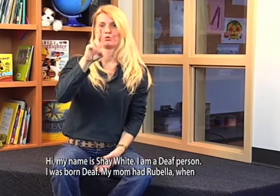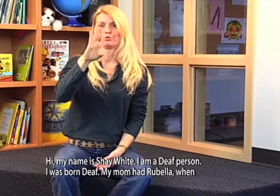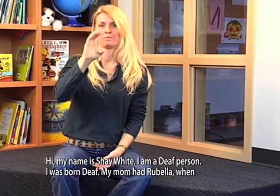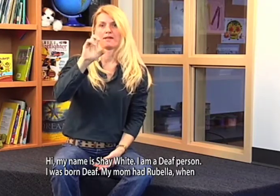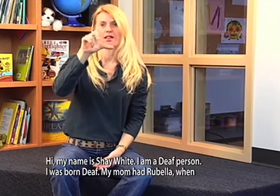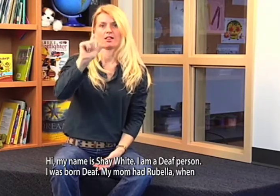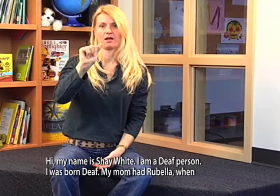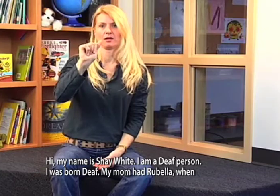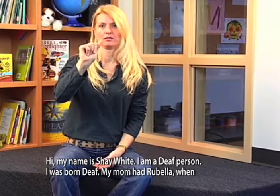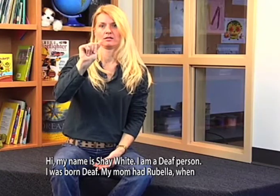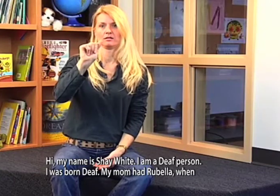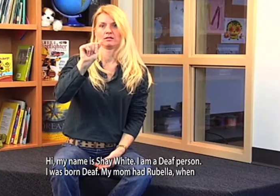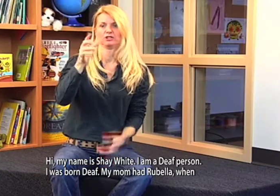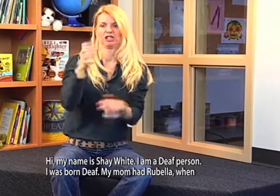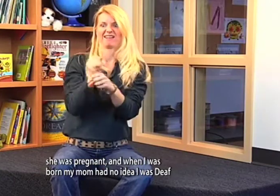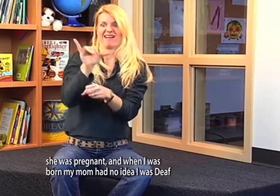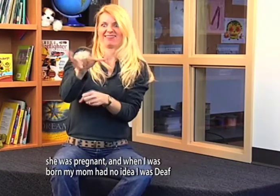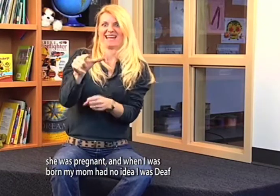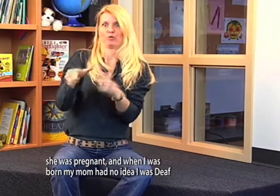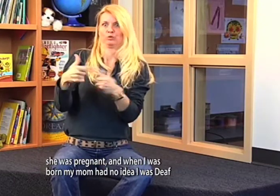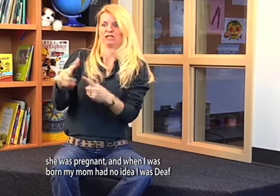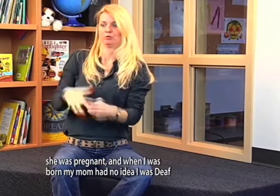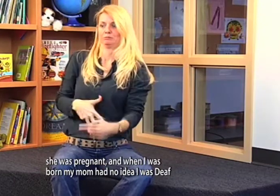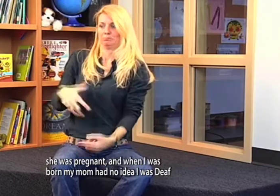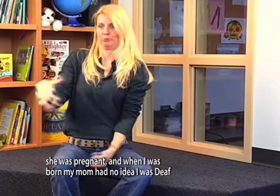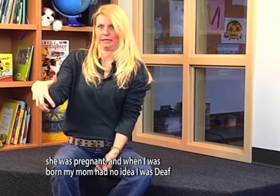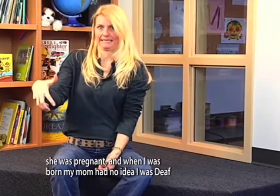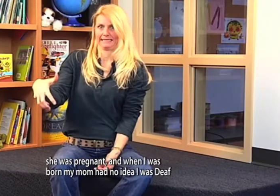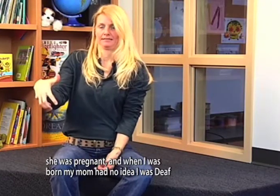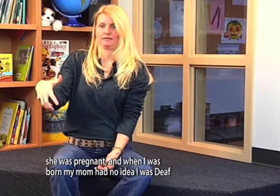My mom had rubella when she was pregnant.